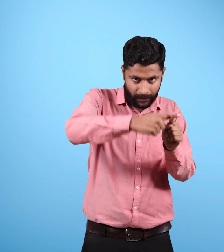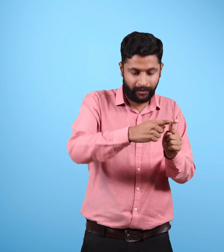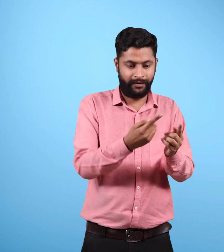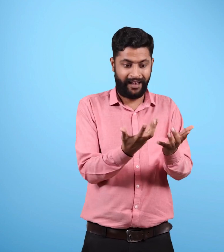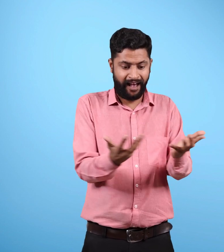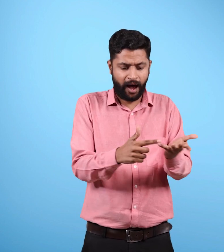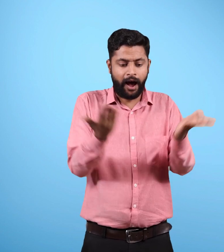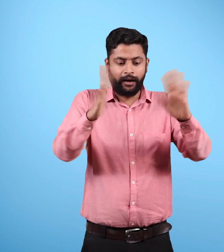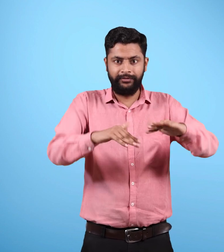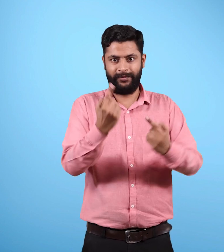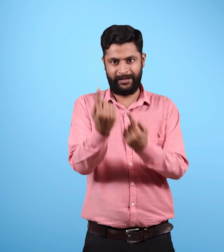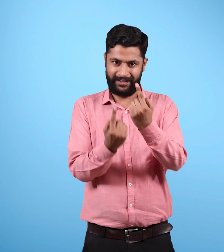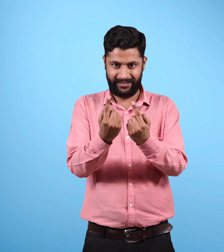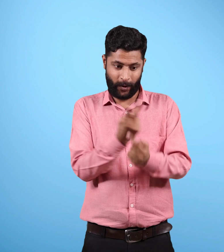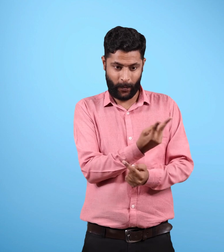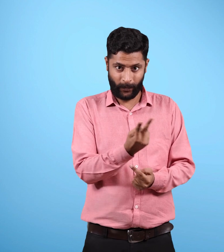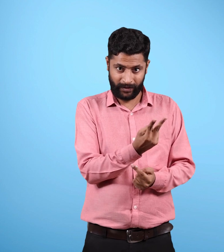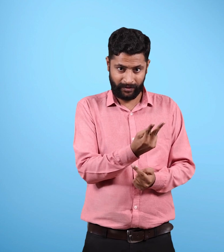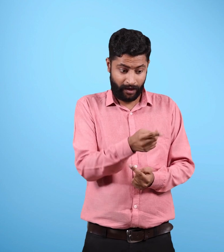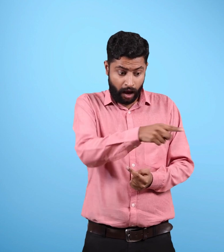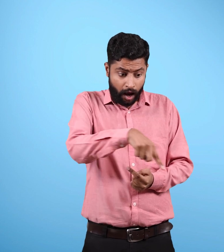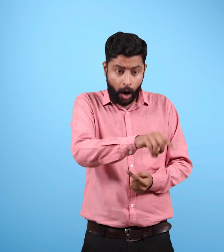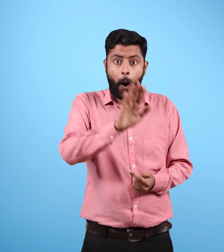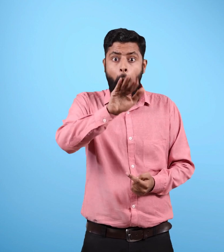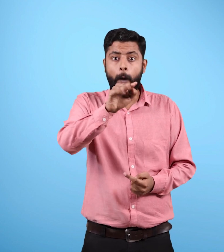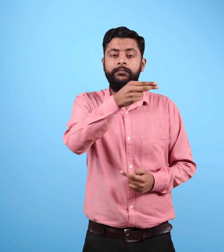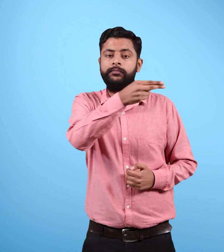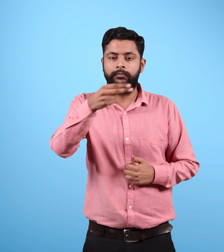or plant products in group 1.